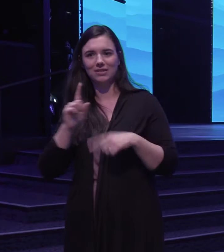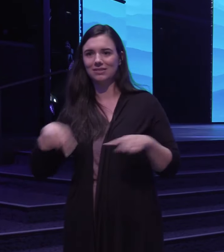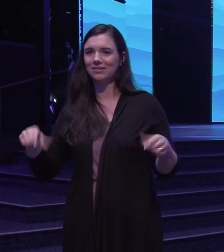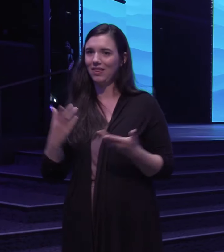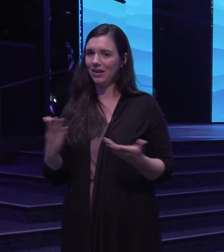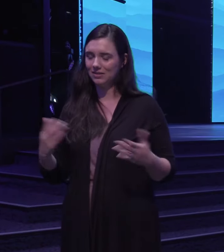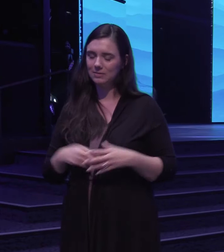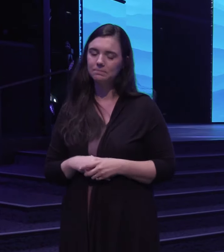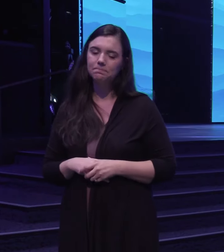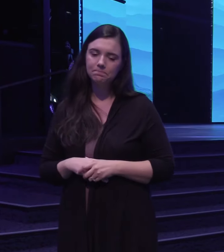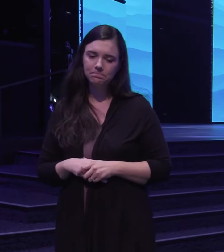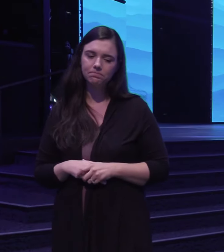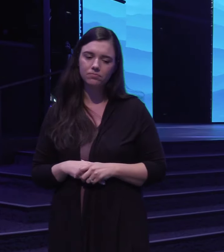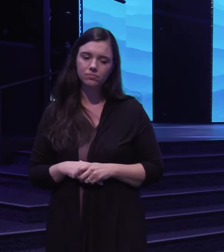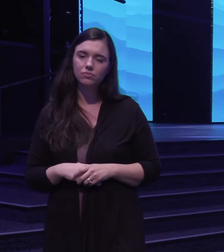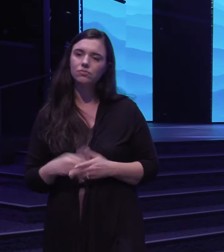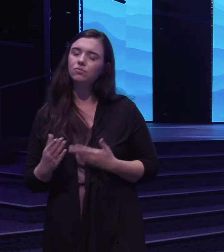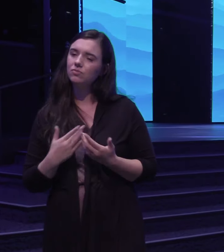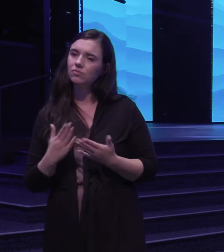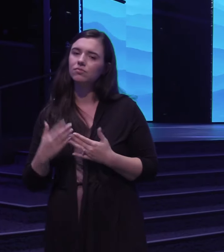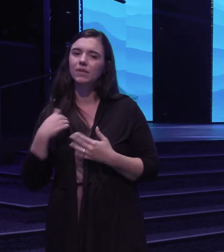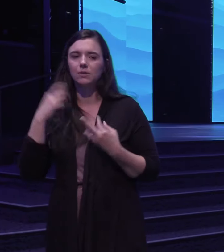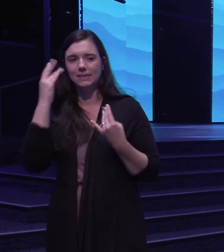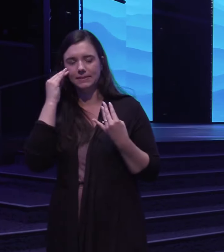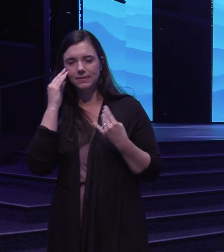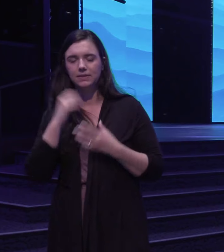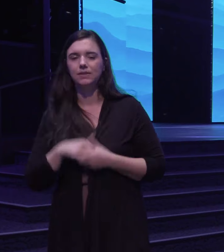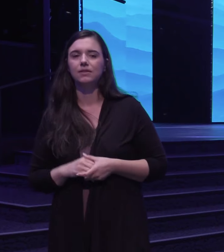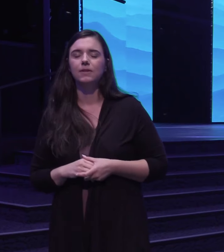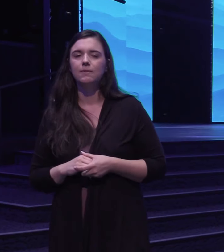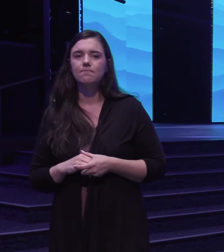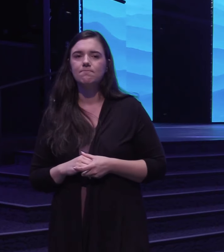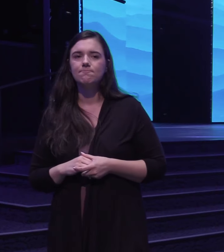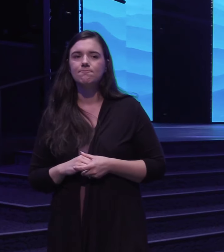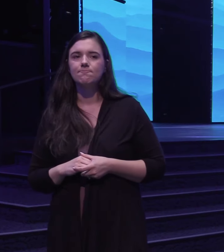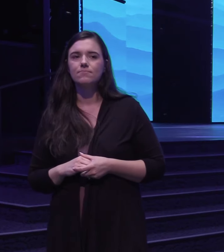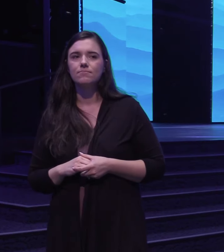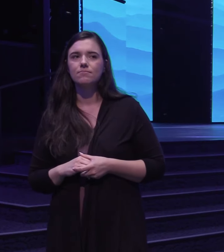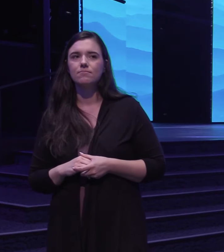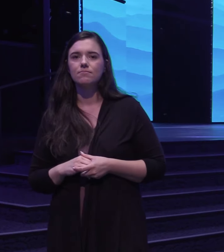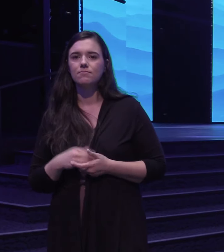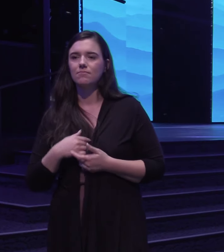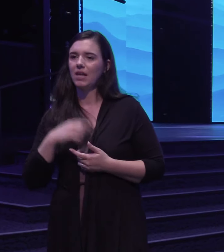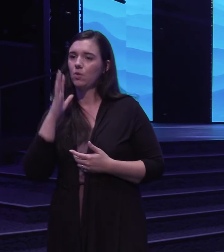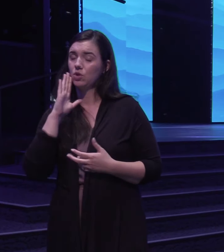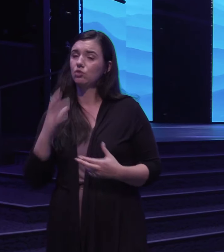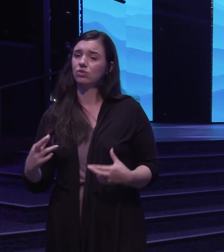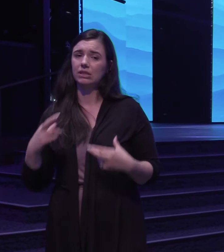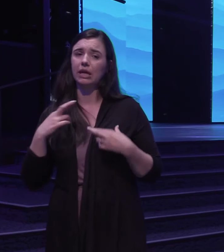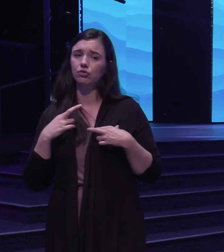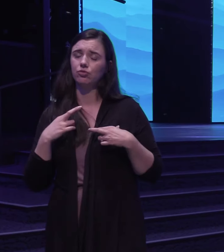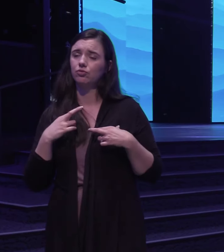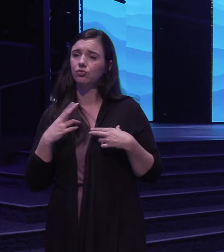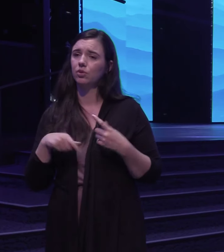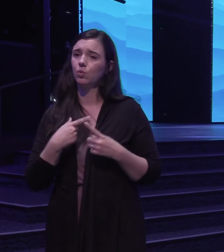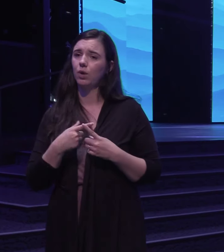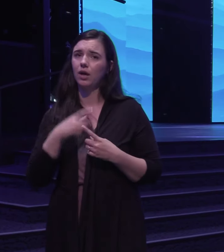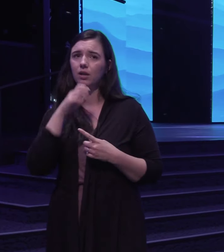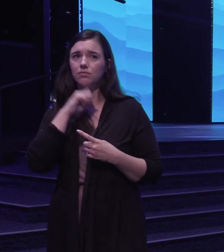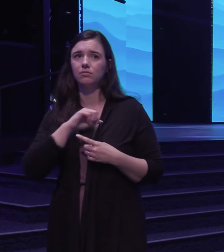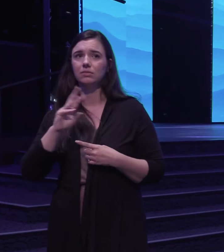But, you know, I was thinking that I would retire when I